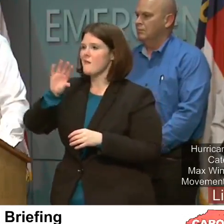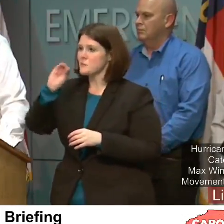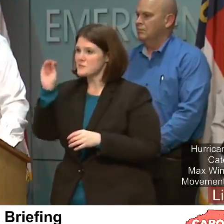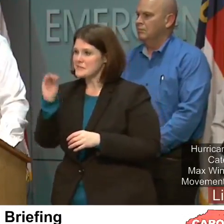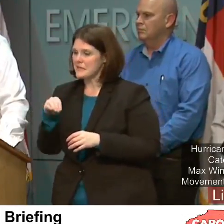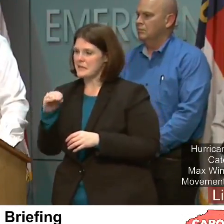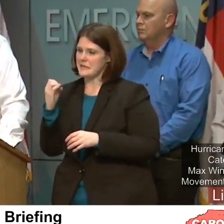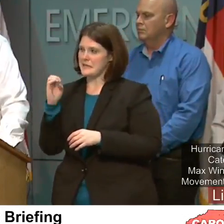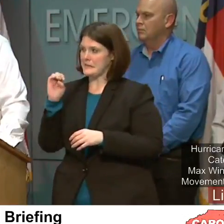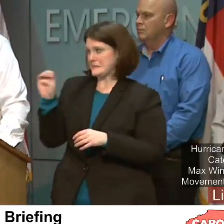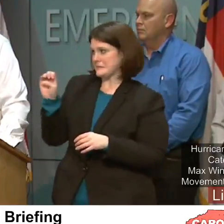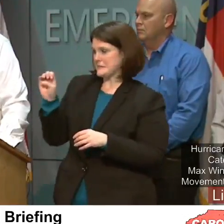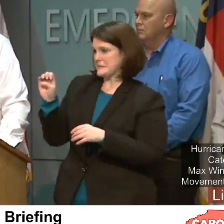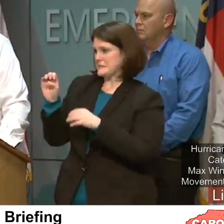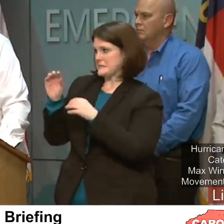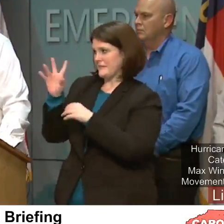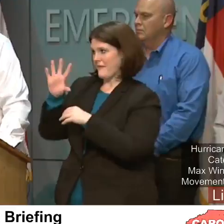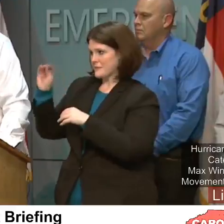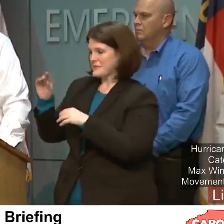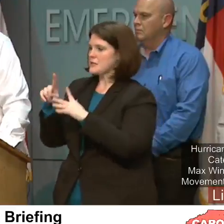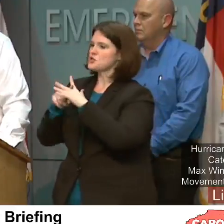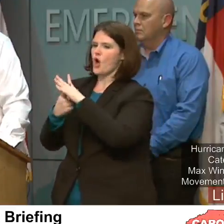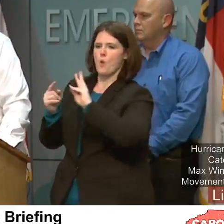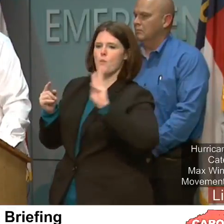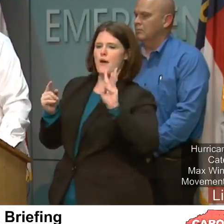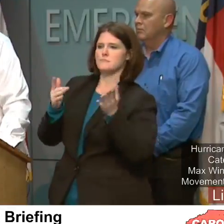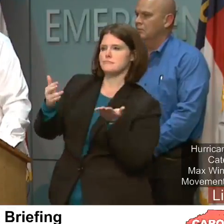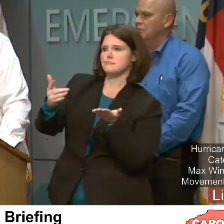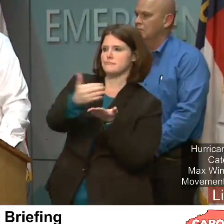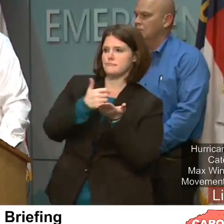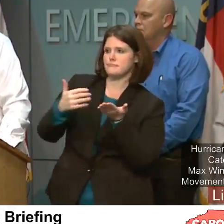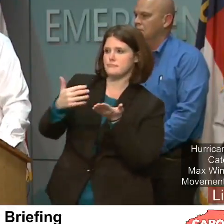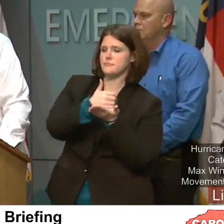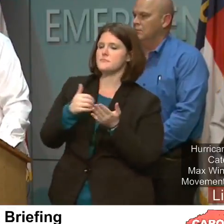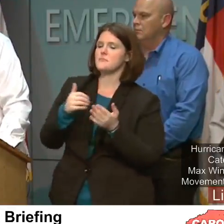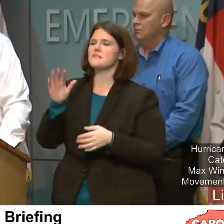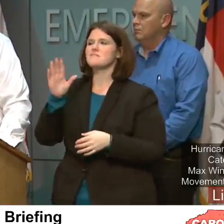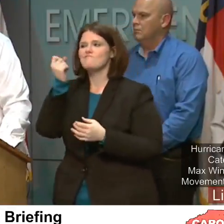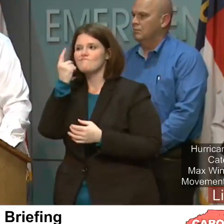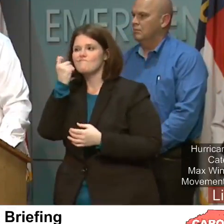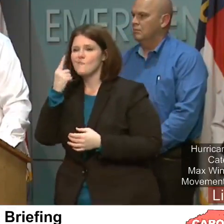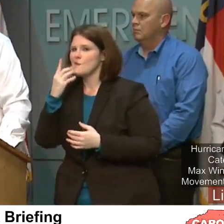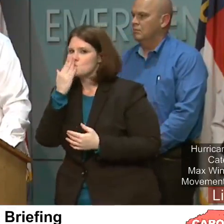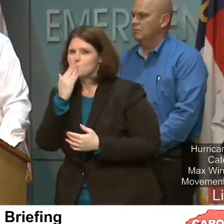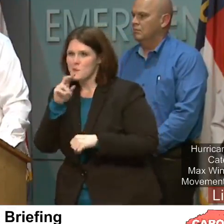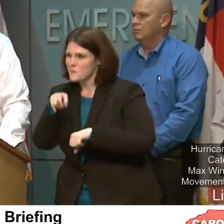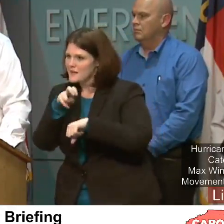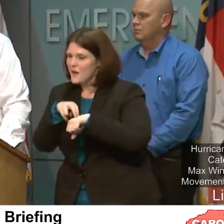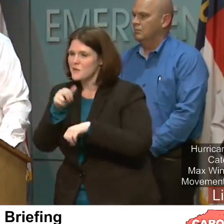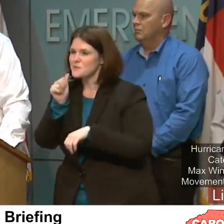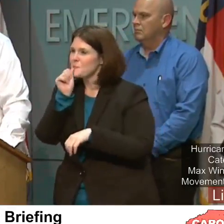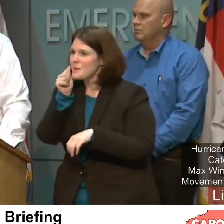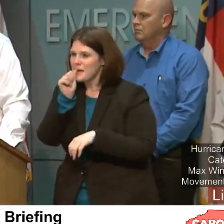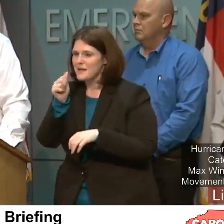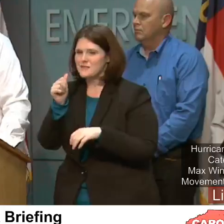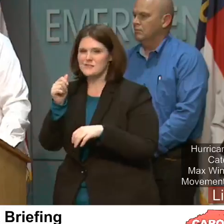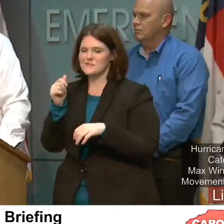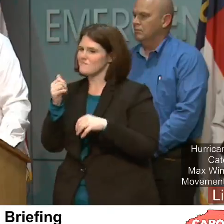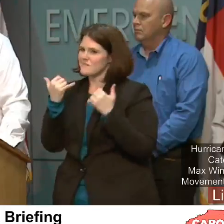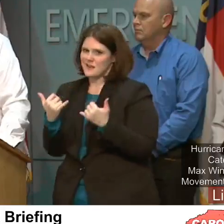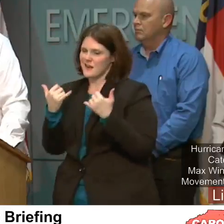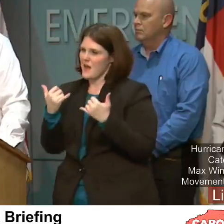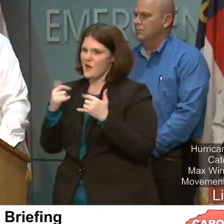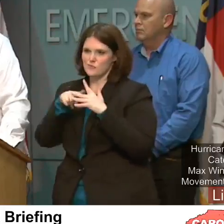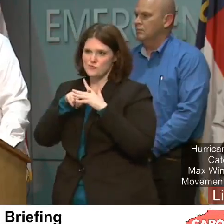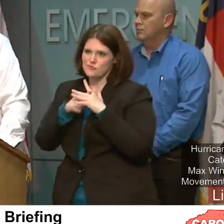in the east to just beginning in the west. Unfortunately, sweet potatoes and peanuts are just getting underway with harvest,